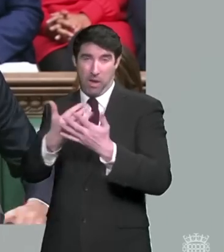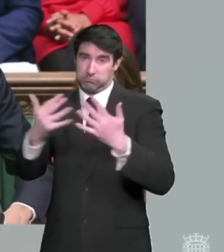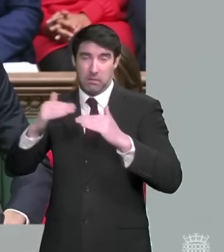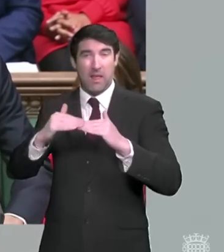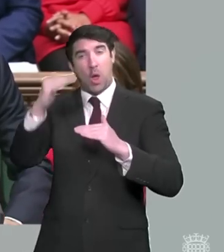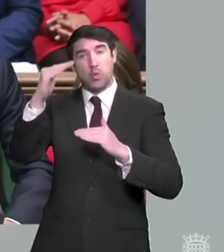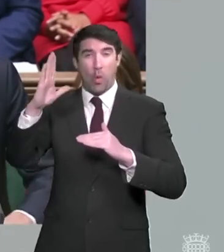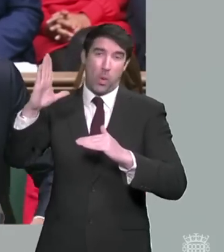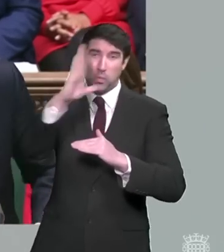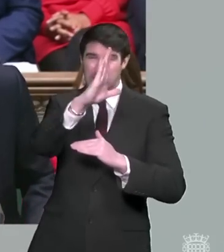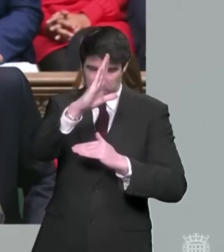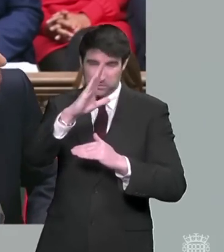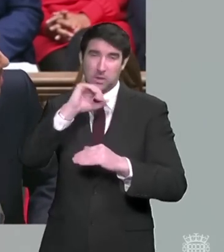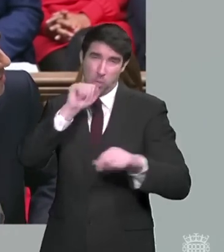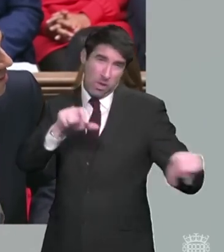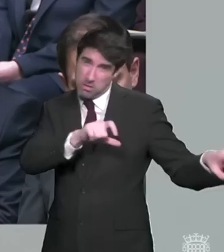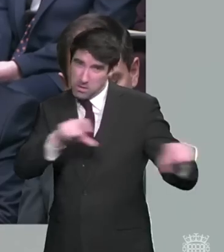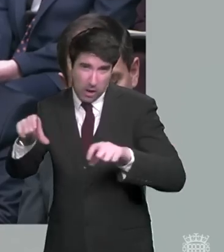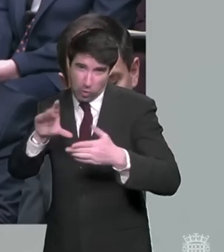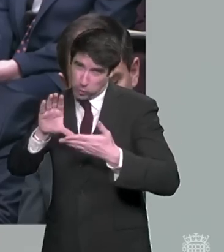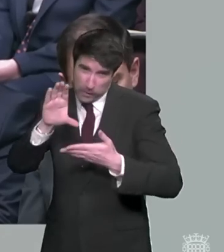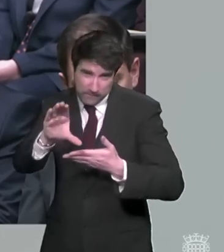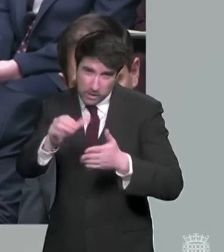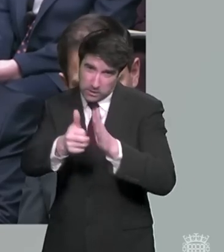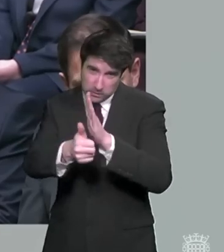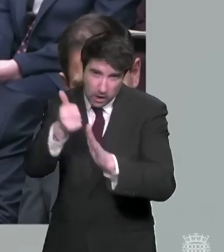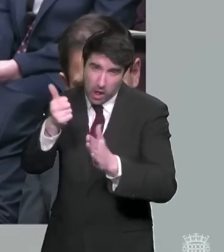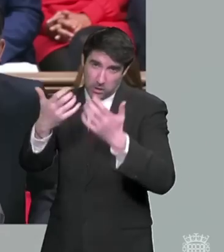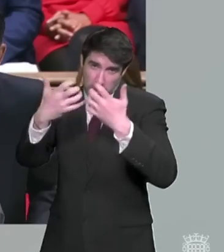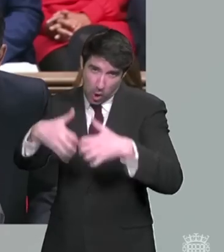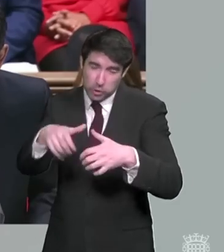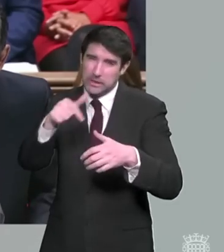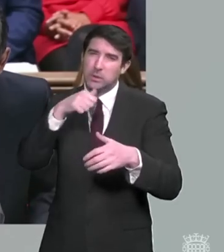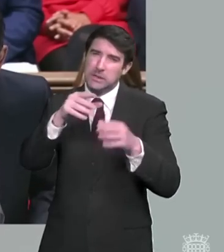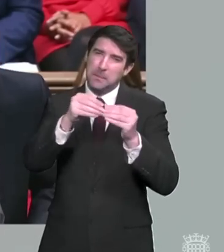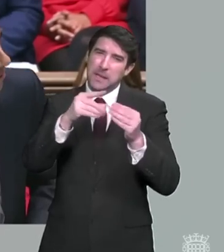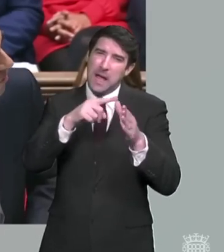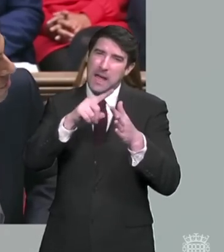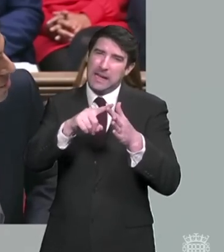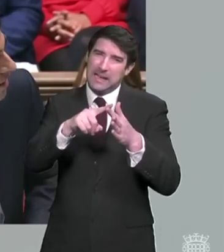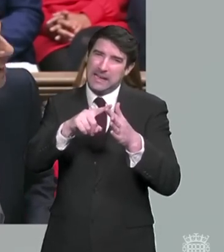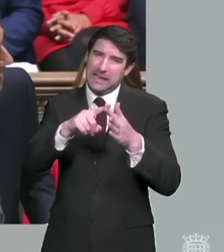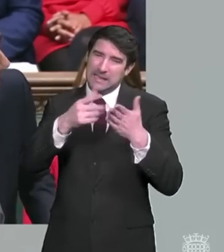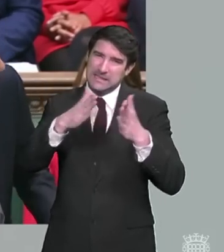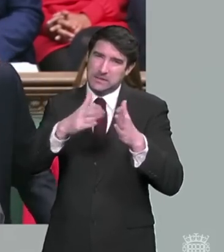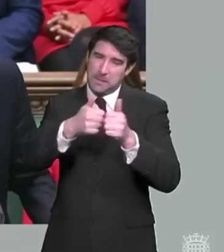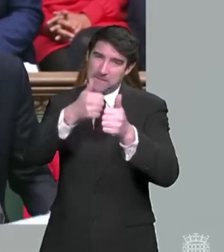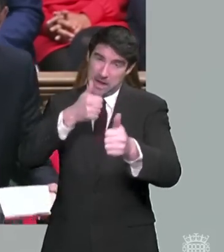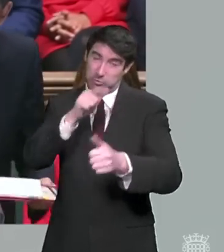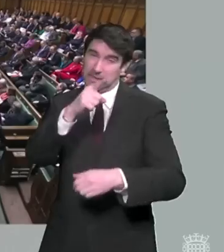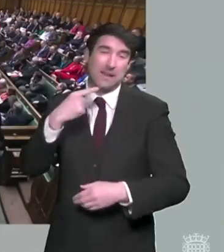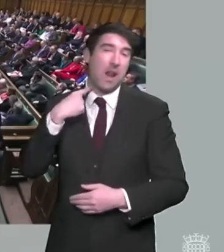are making more progress, we're going to continue to invest in skills and technology at the BAE Systems factory of the future in